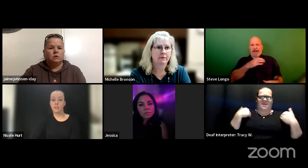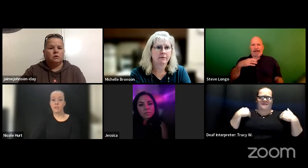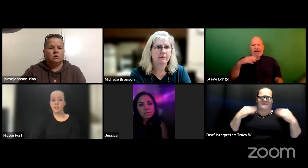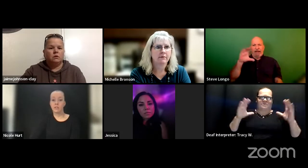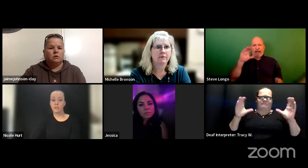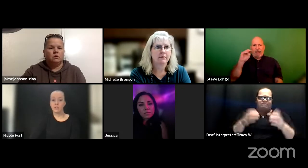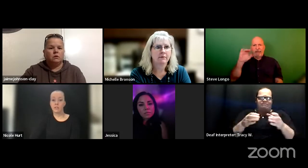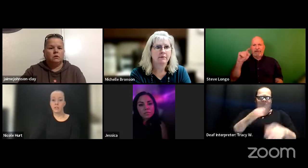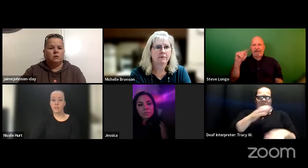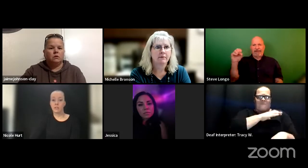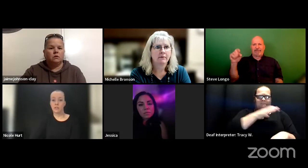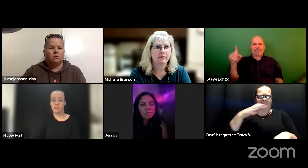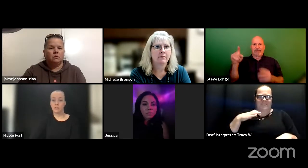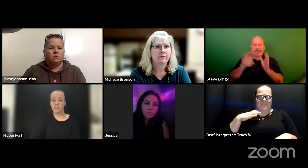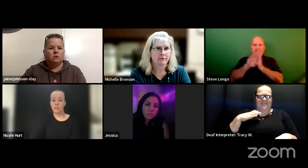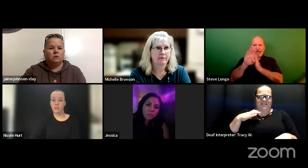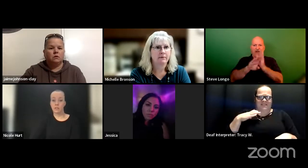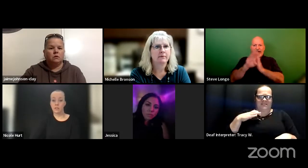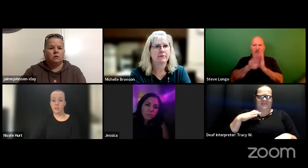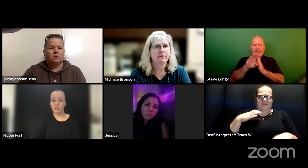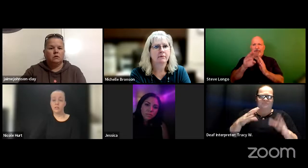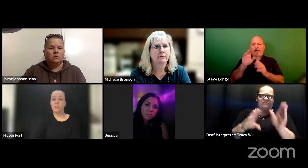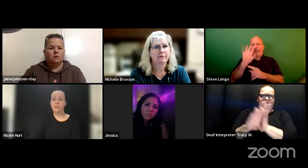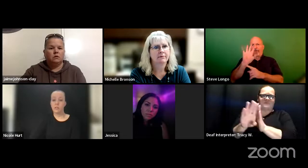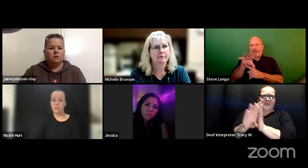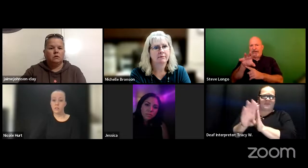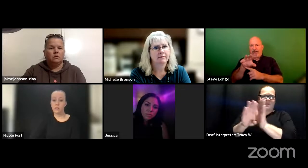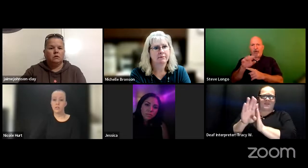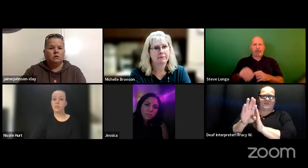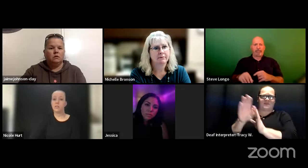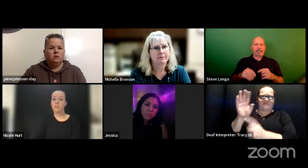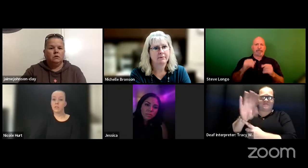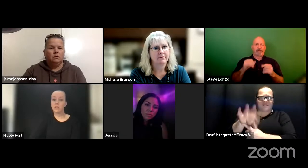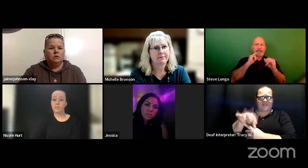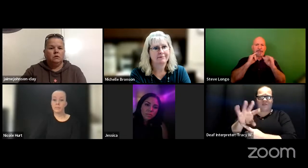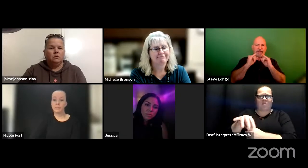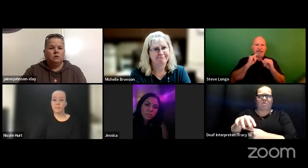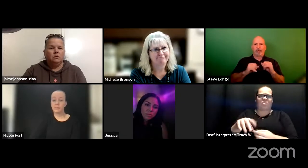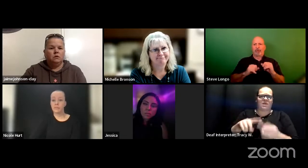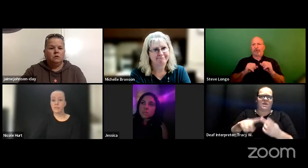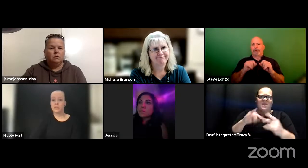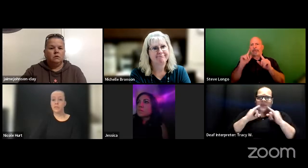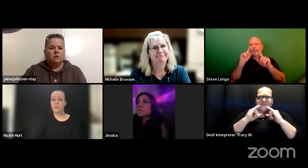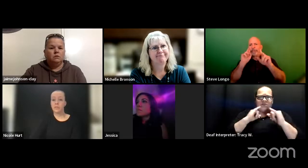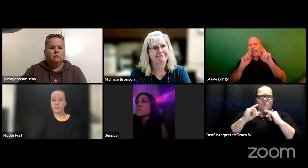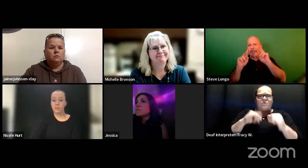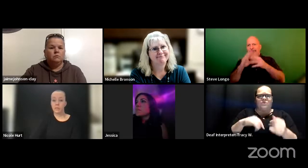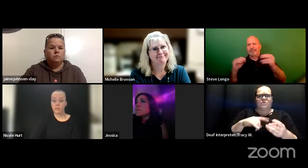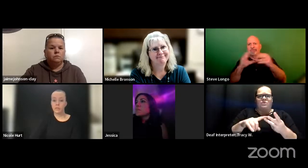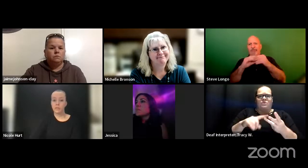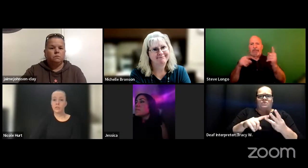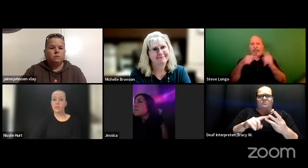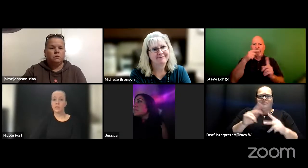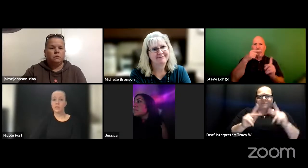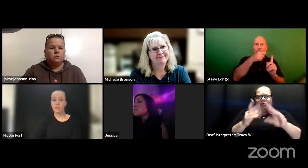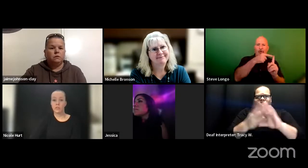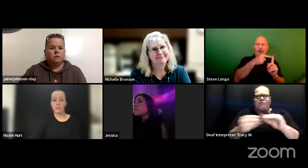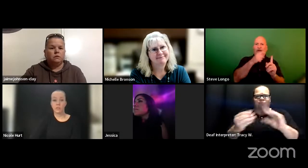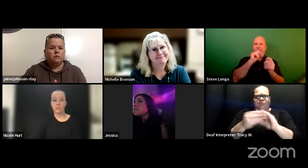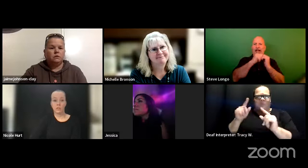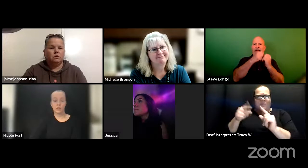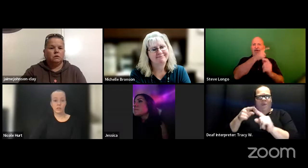ago, and we had a committee that got together and developed